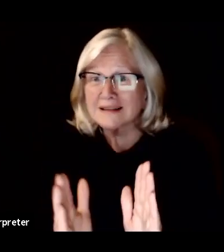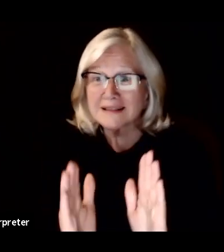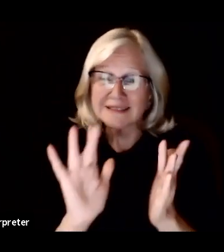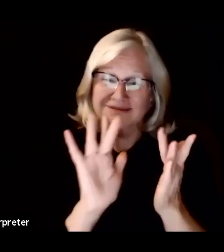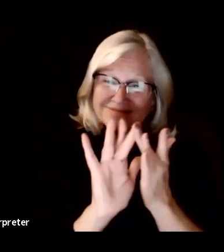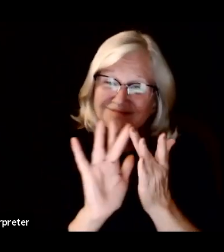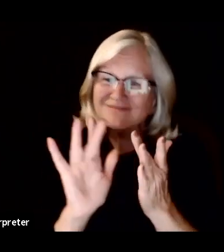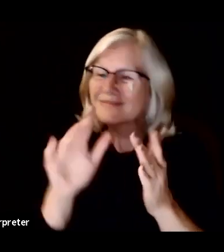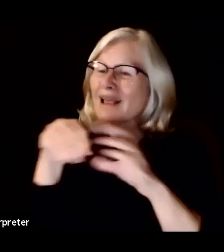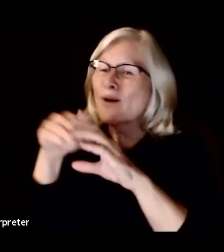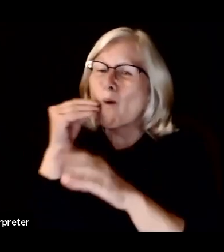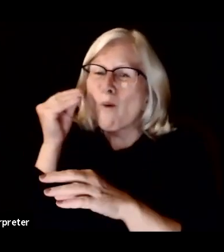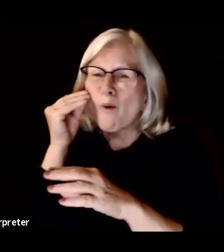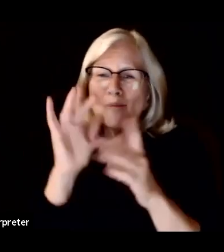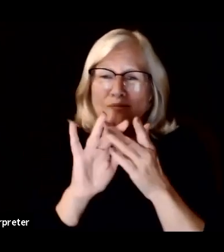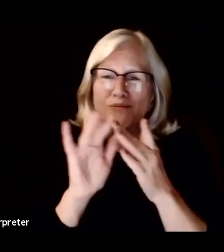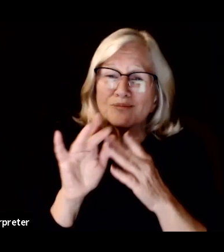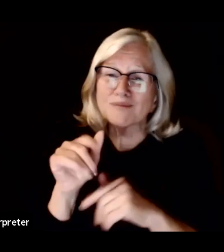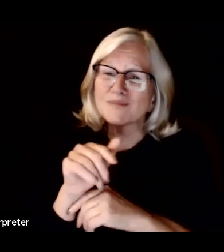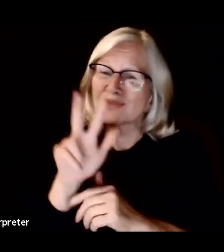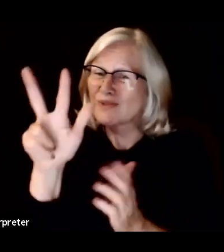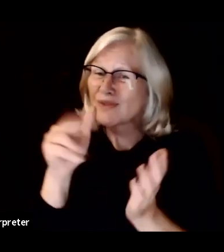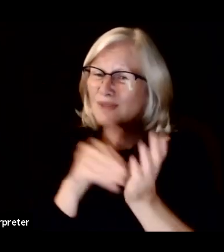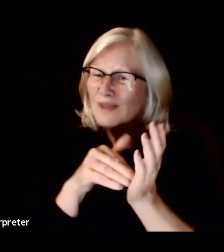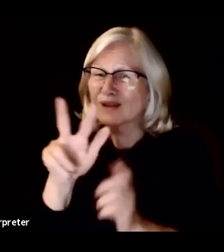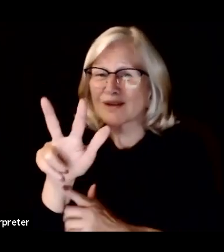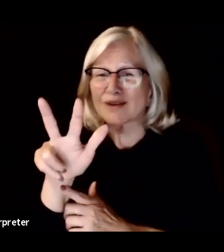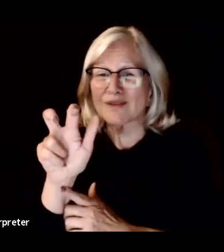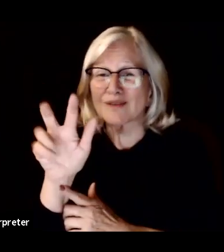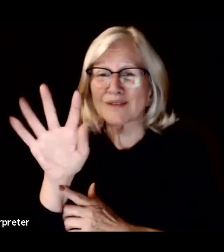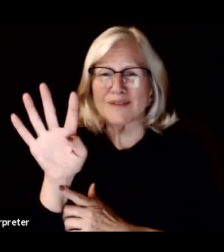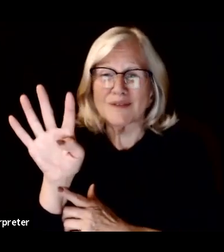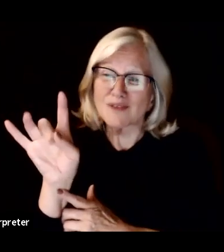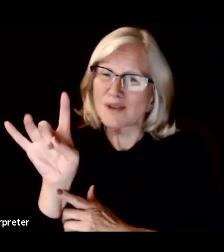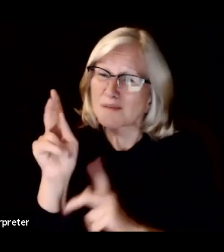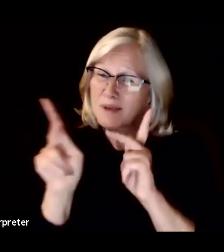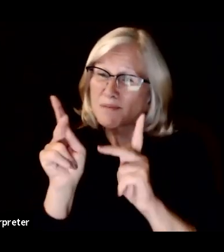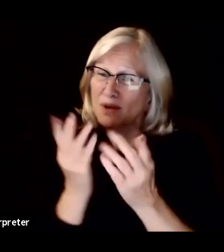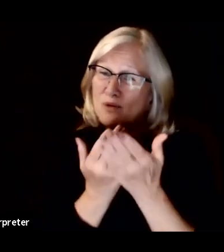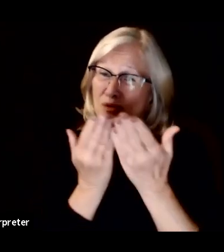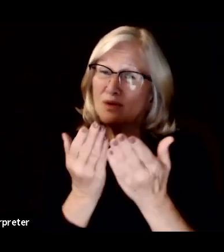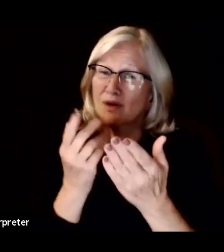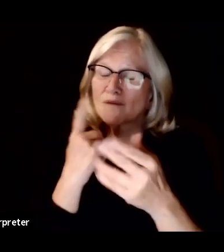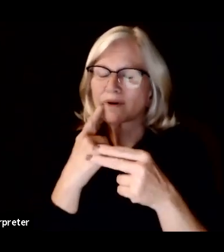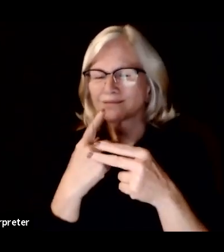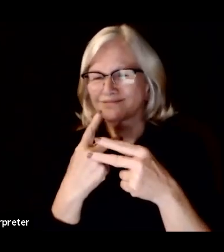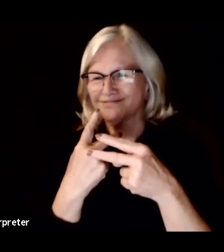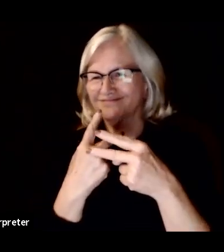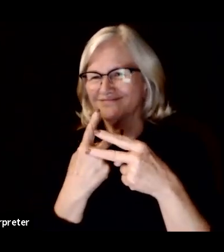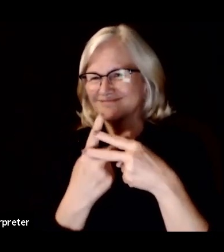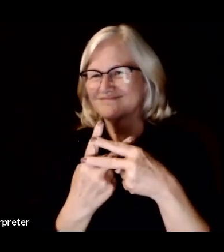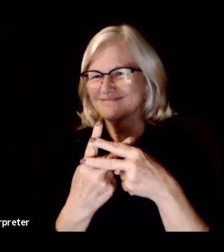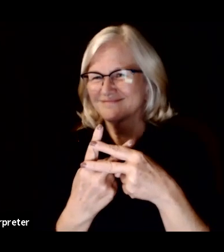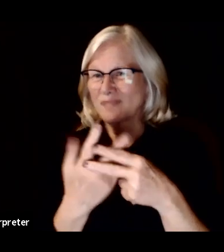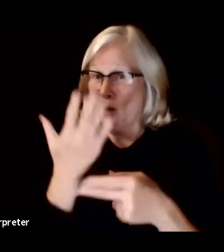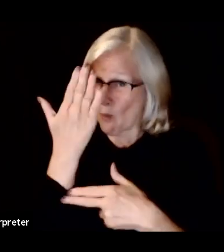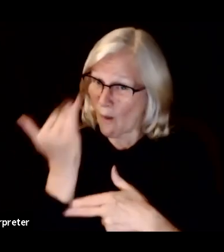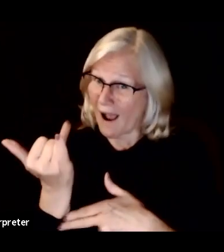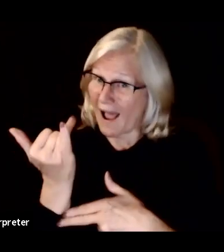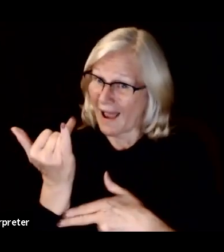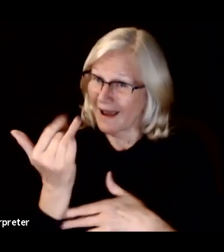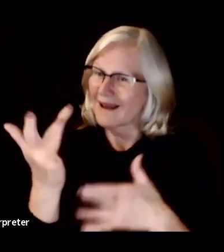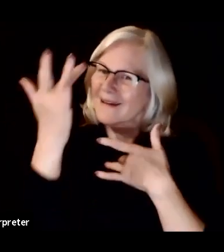3,348 people who were recommended to be quarantined as a result of these cases. And if we look at